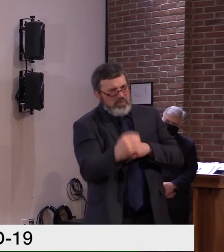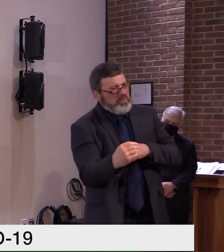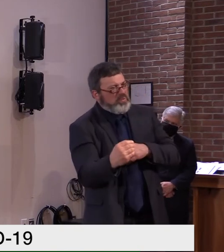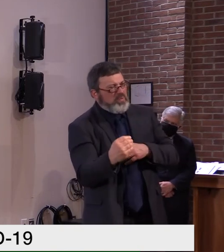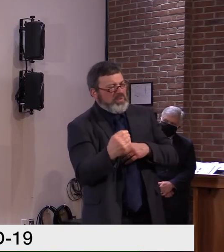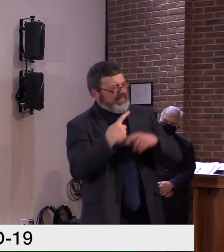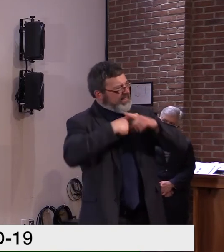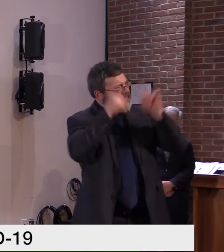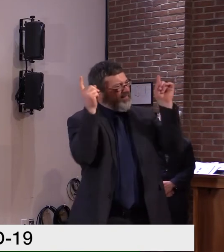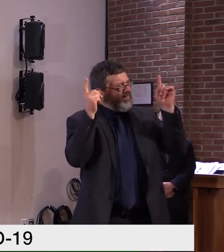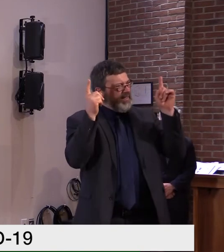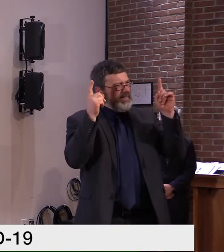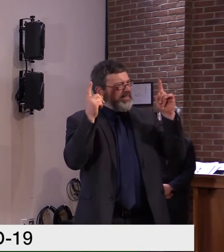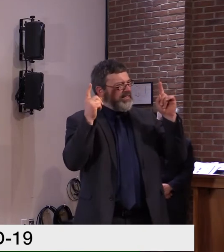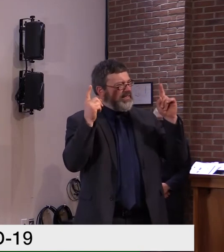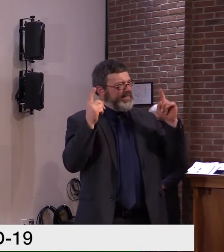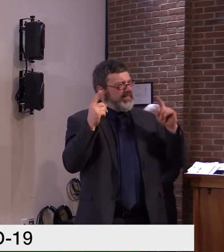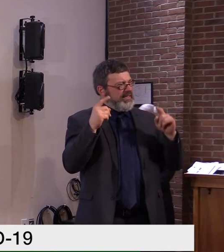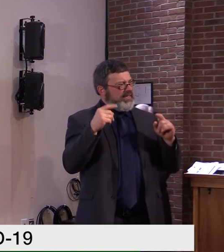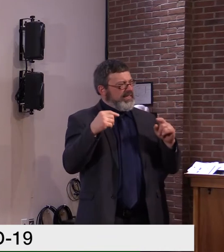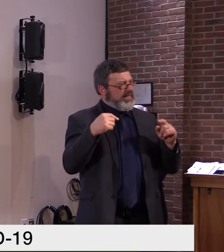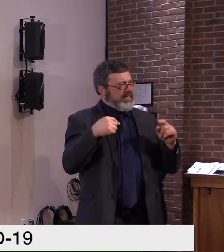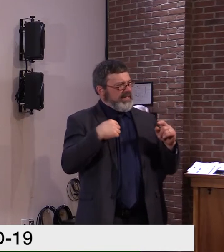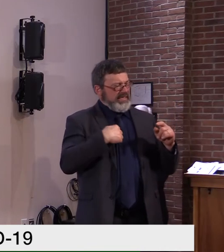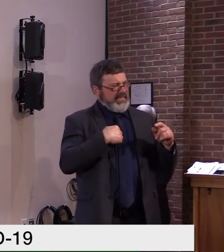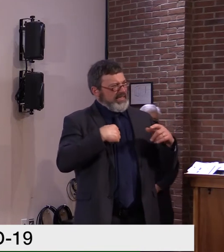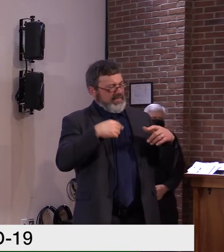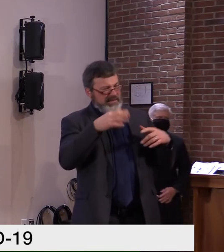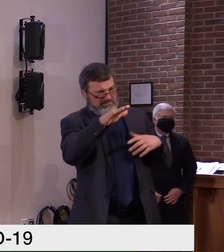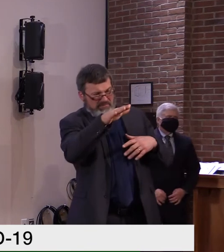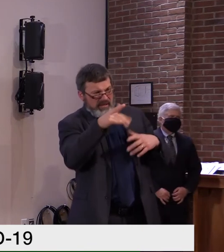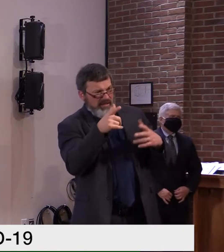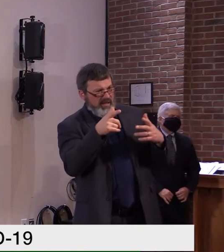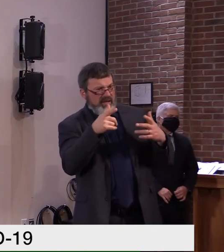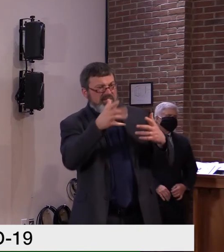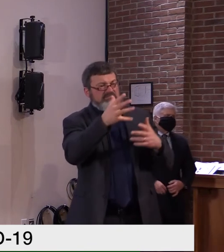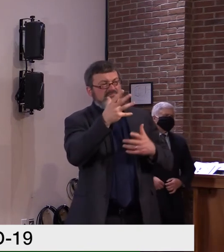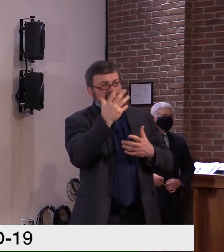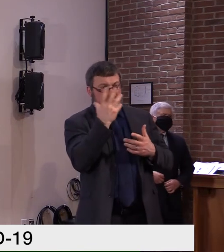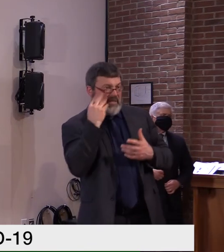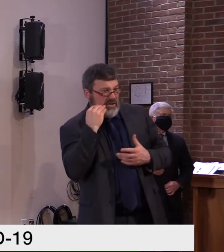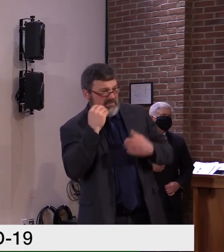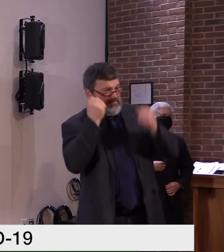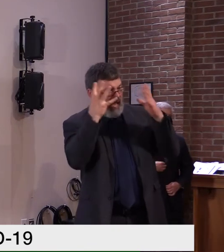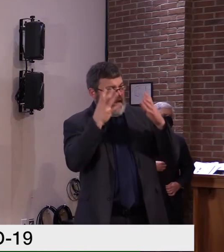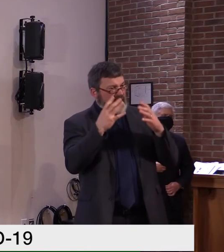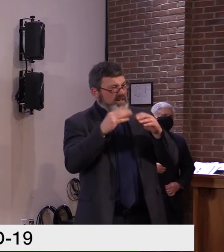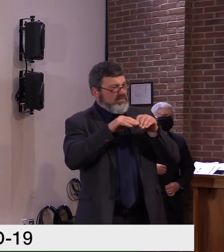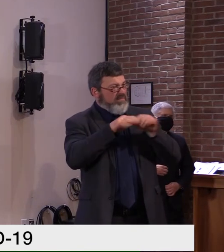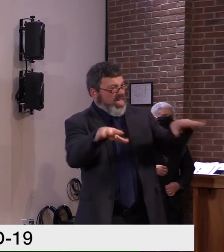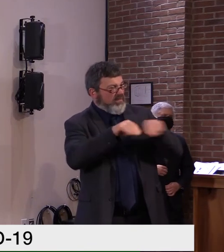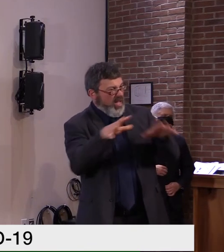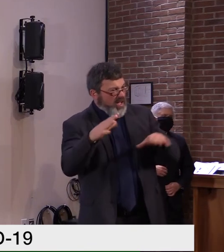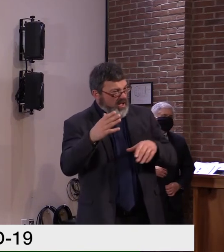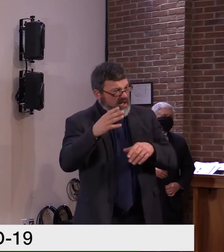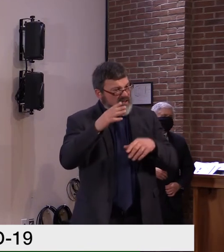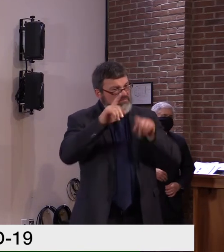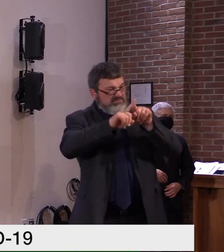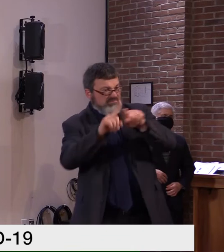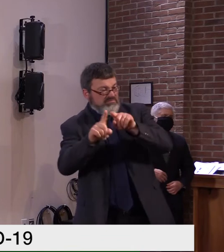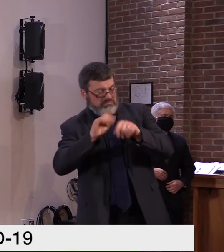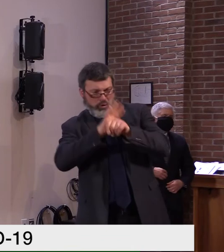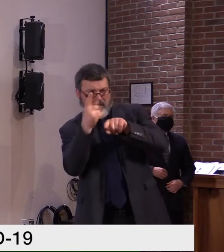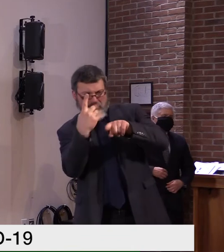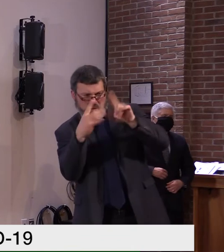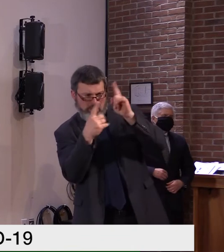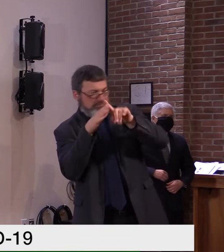I don't know how many pandemics you've been through, but this is the first for me. It's about the third in my